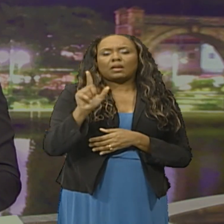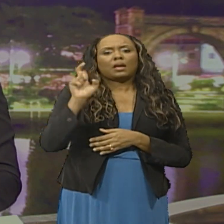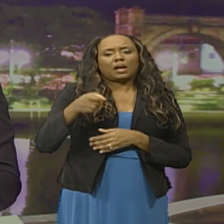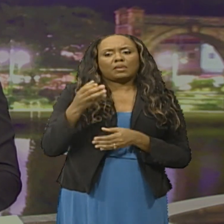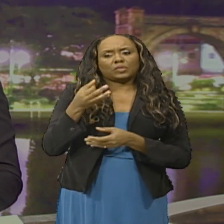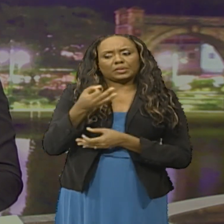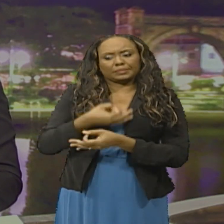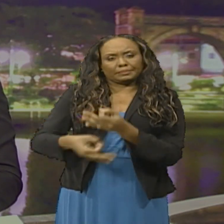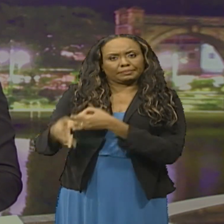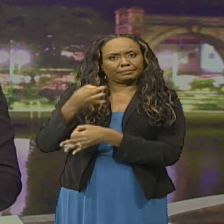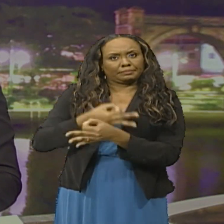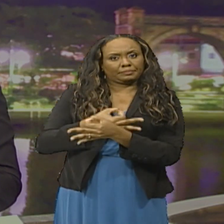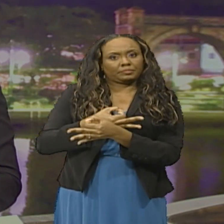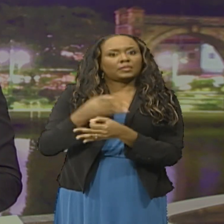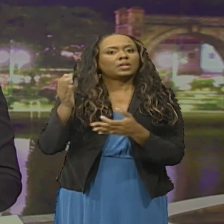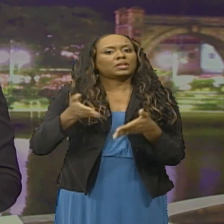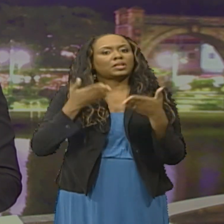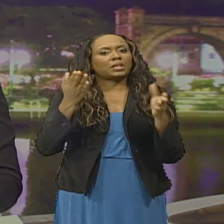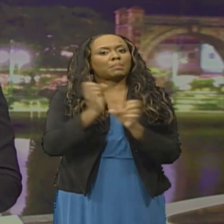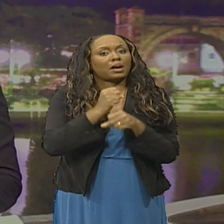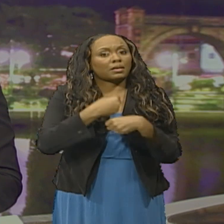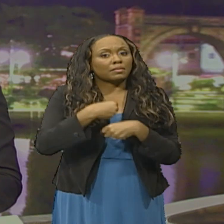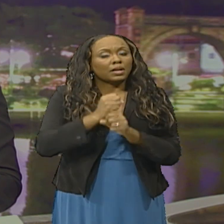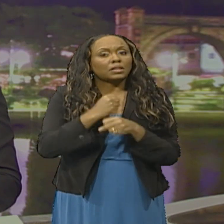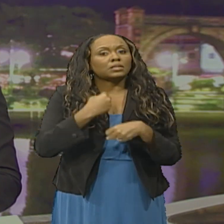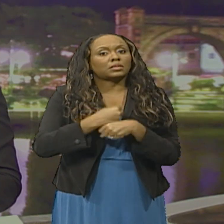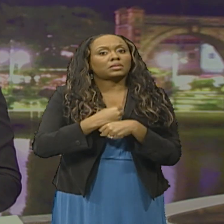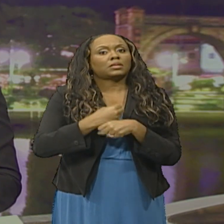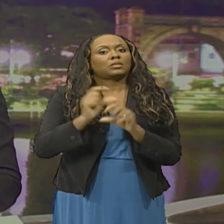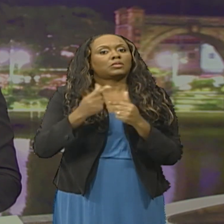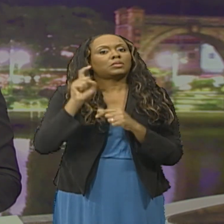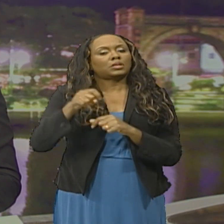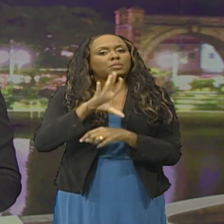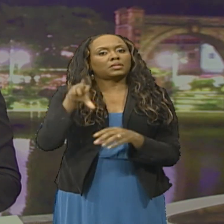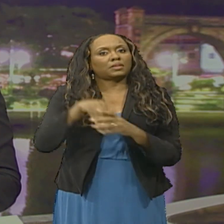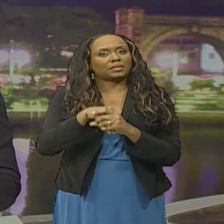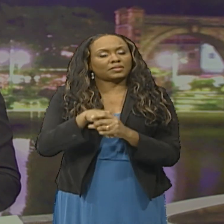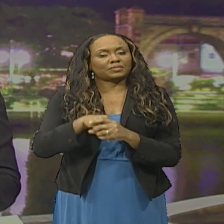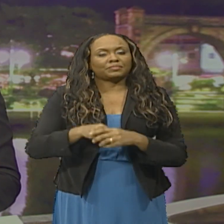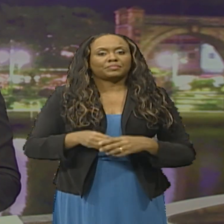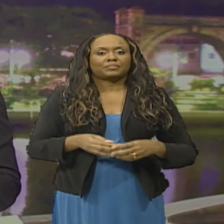in its stead. She's suggesting the manufacturing sector should be engaged.